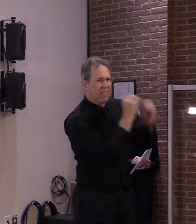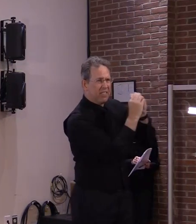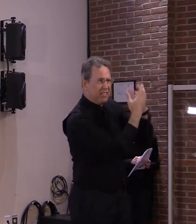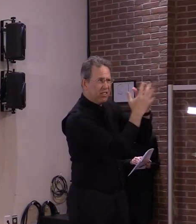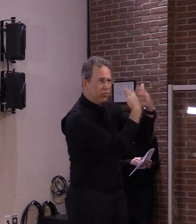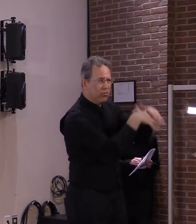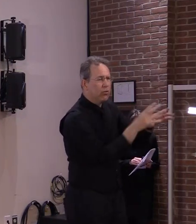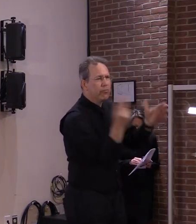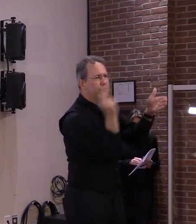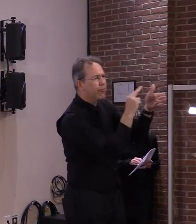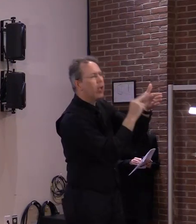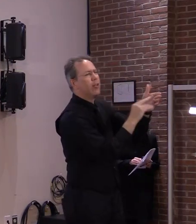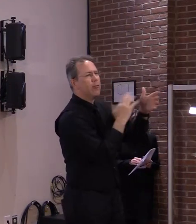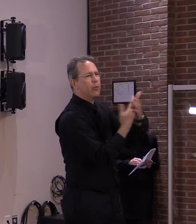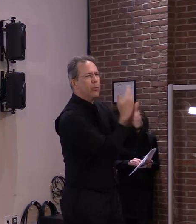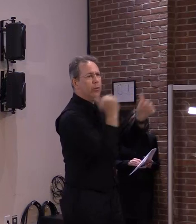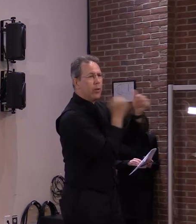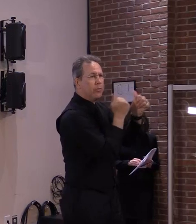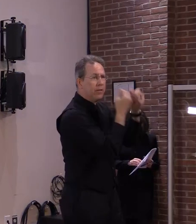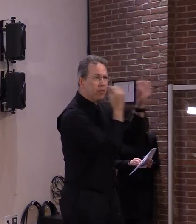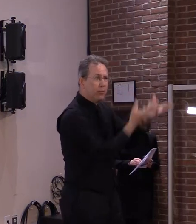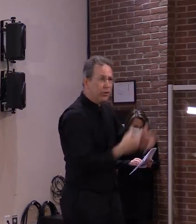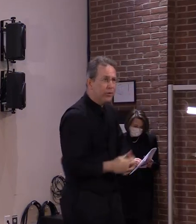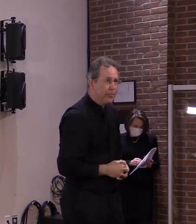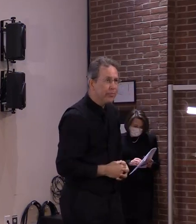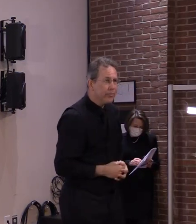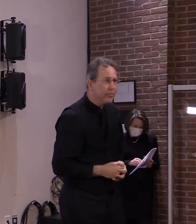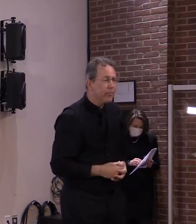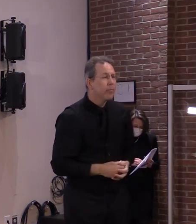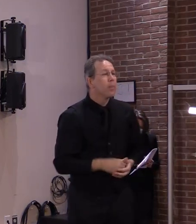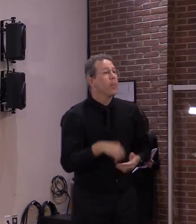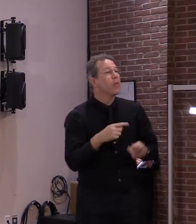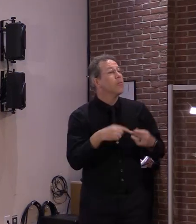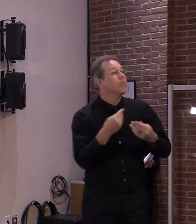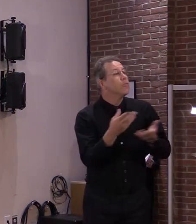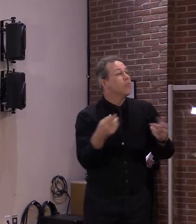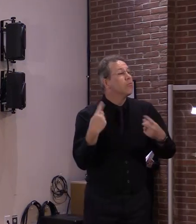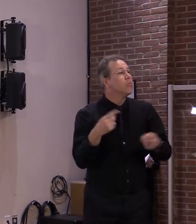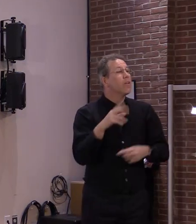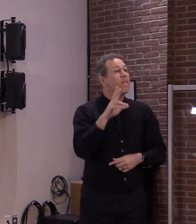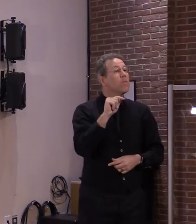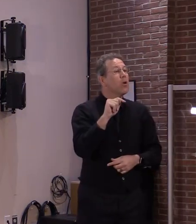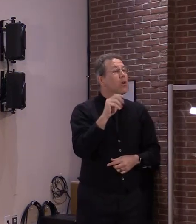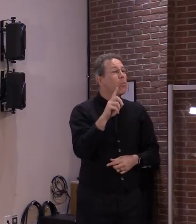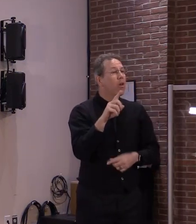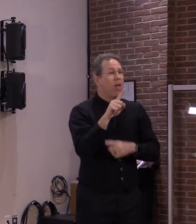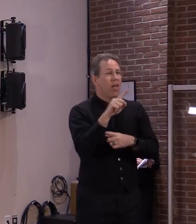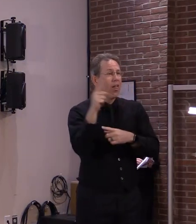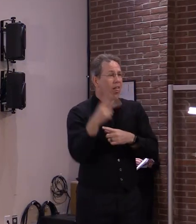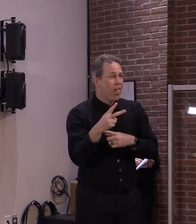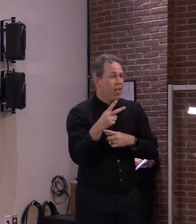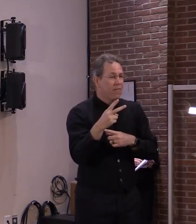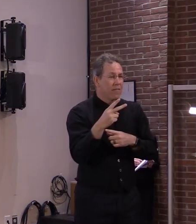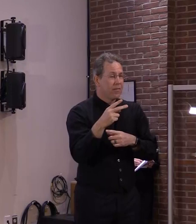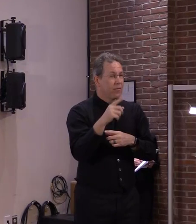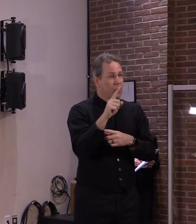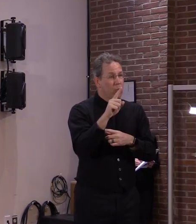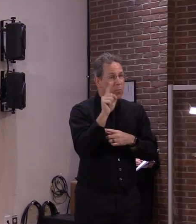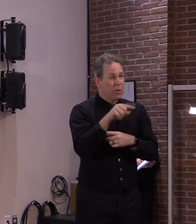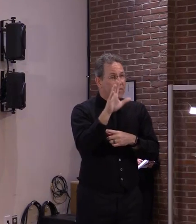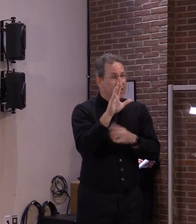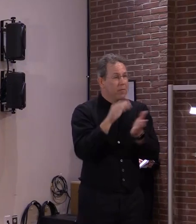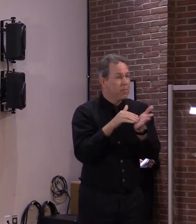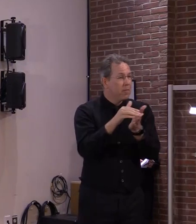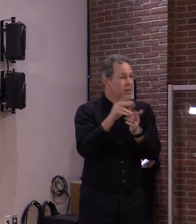note, Vermont has now performed 1.5 million COVID-19 tests,